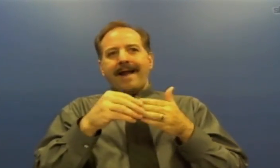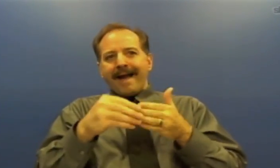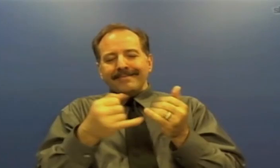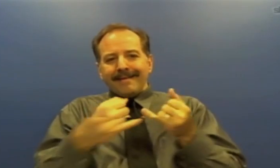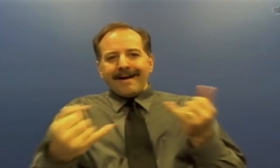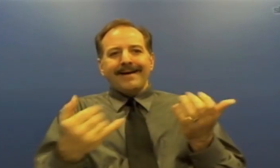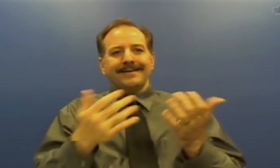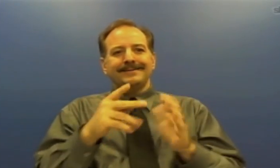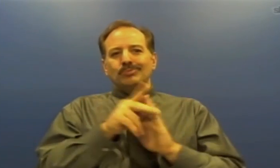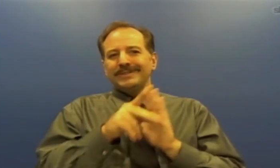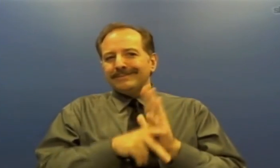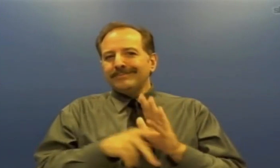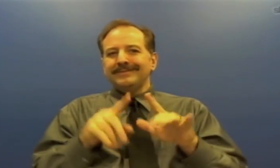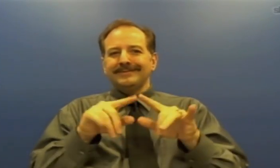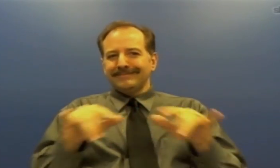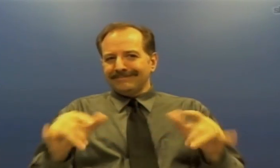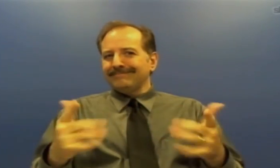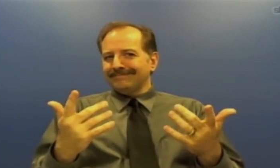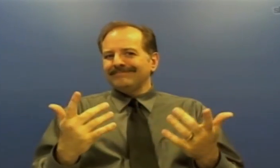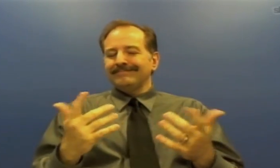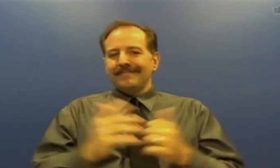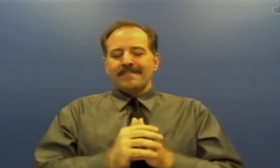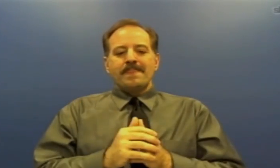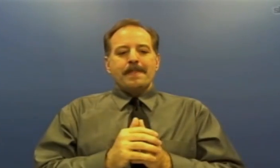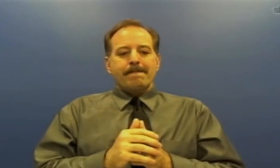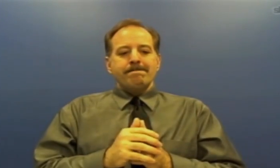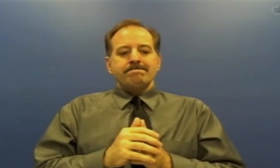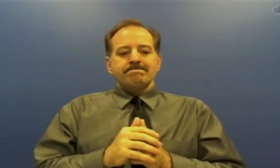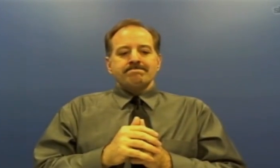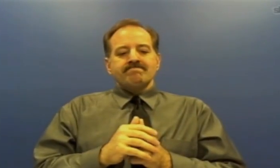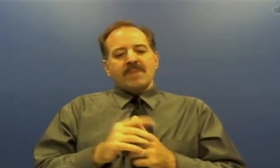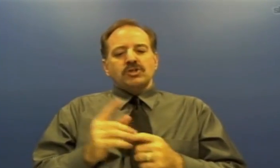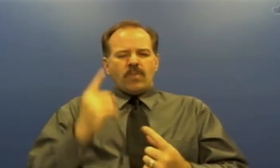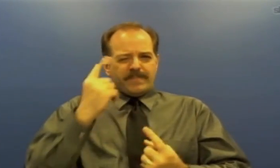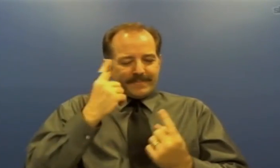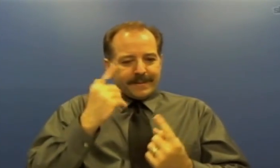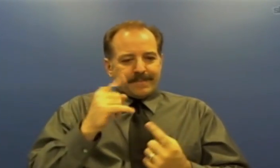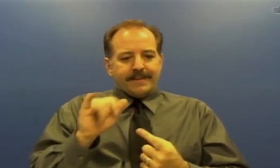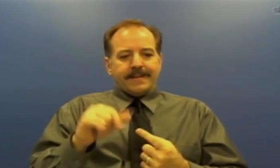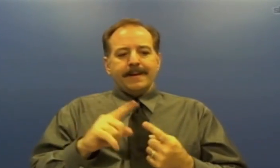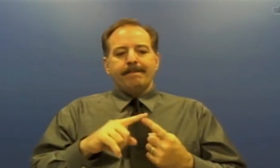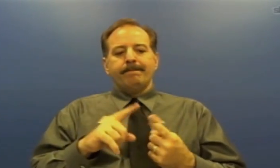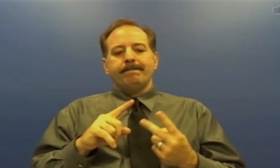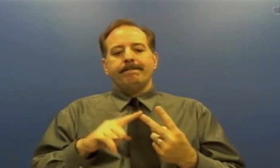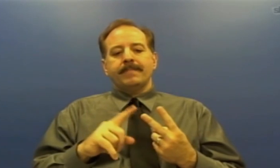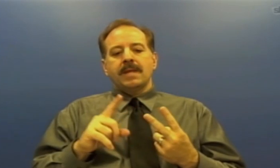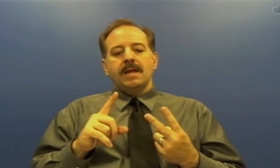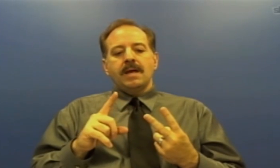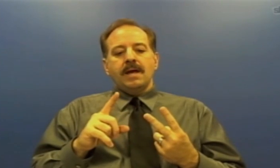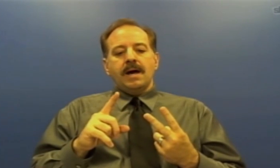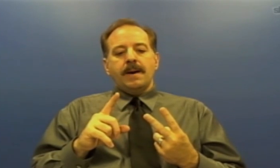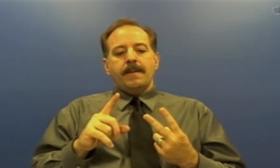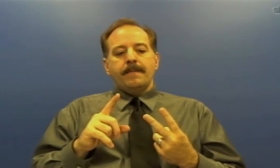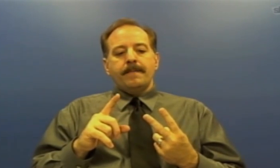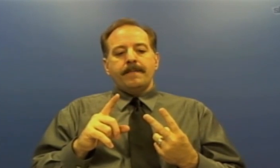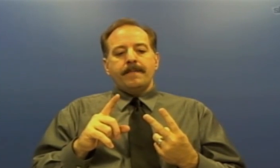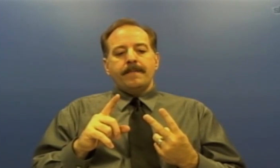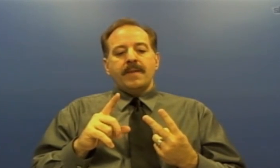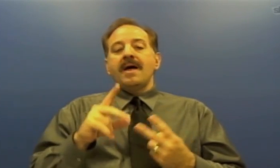of processes, same kinds of guidelines and principles because they're coming from the same agency. So that's something that's to be